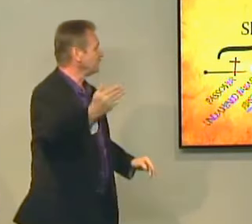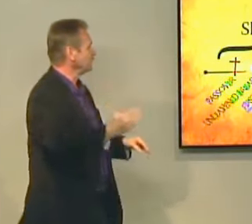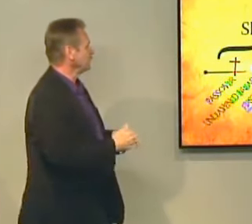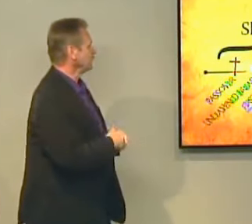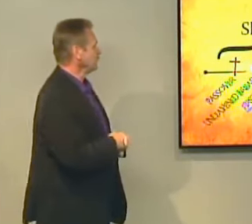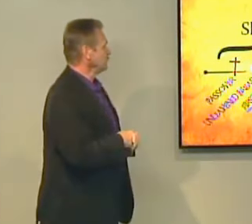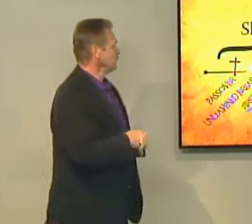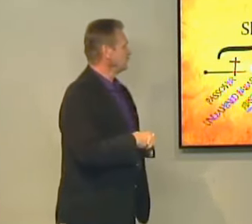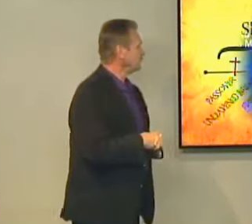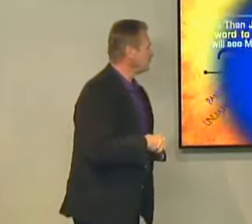Christians are looking forward to.